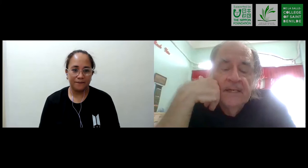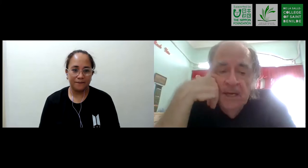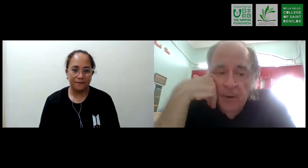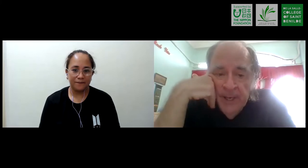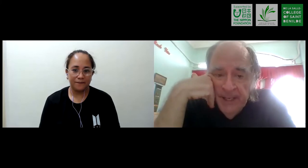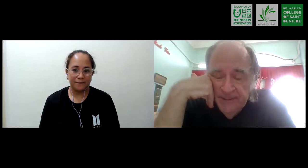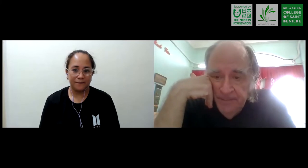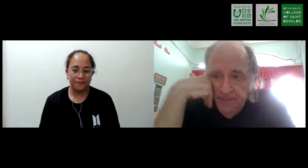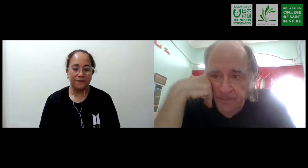Okay.